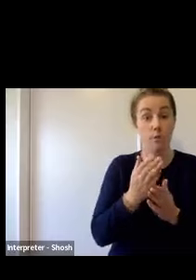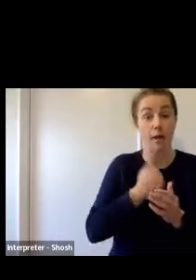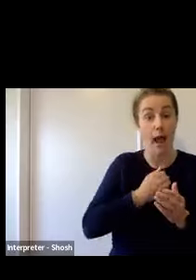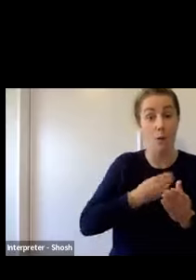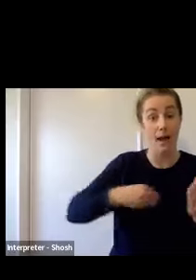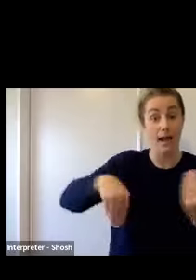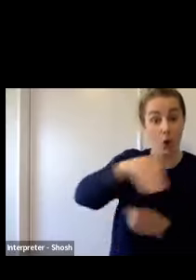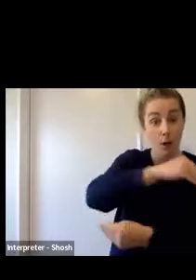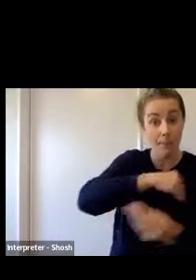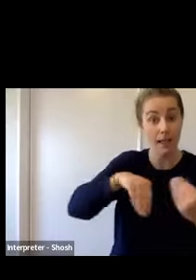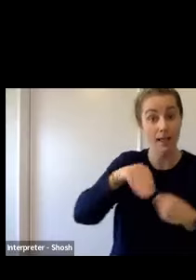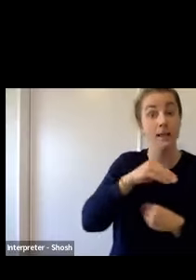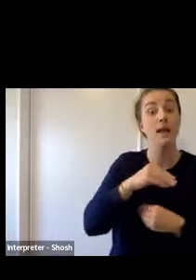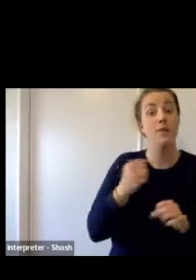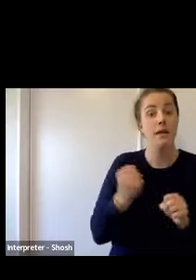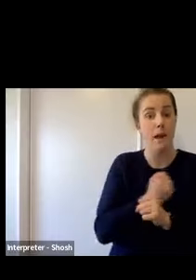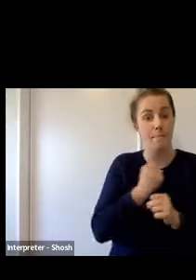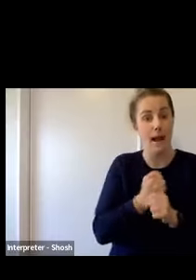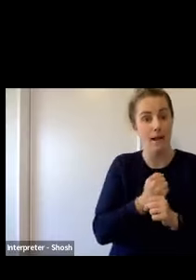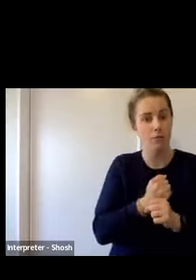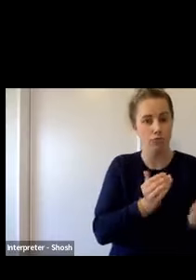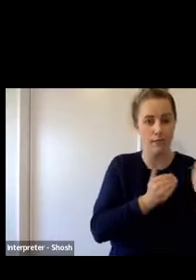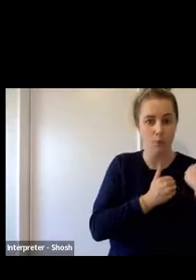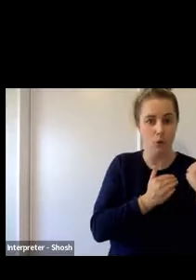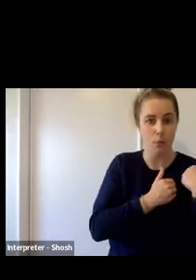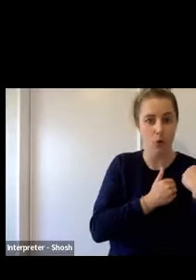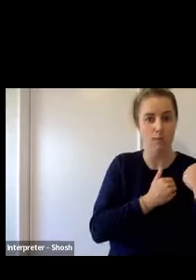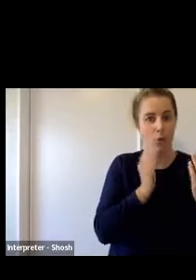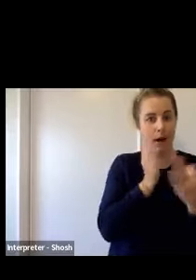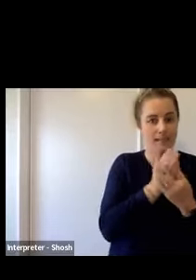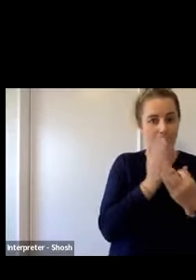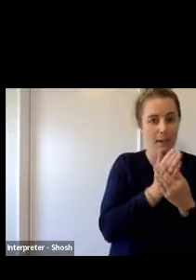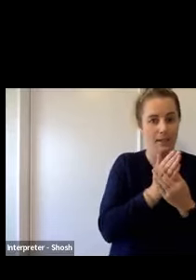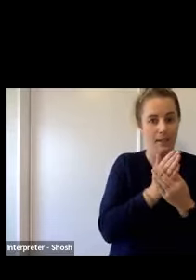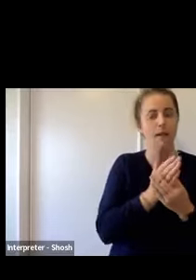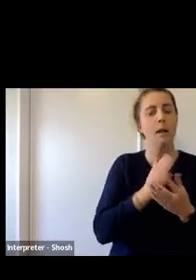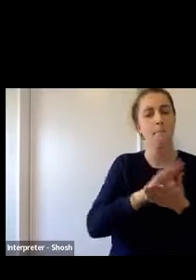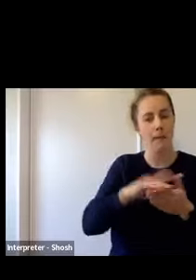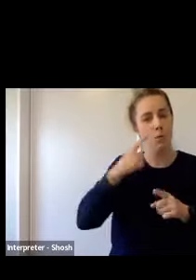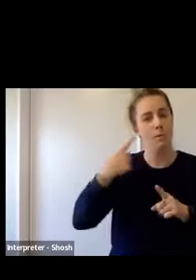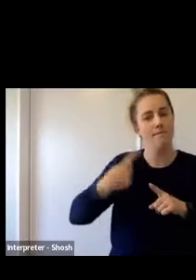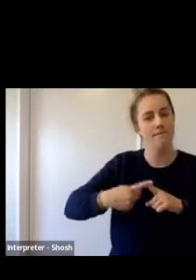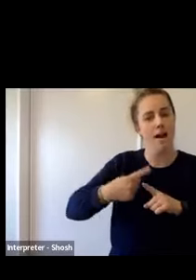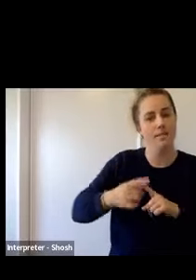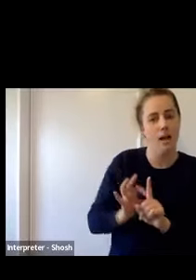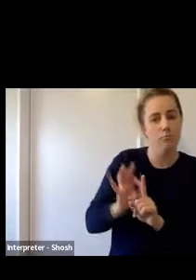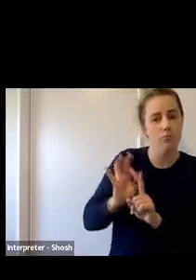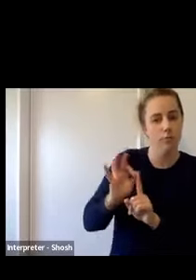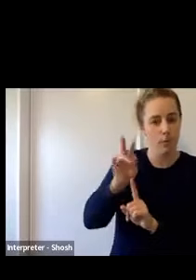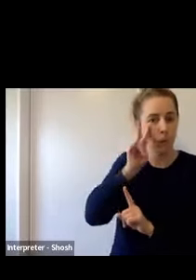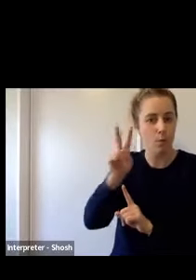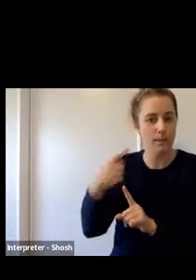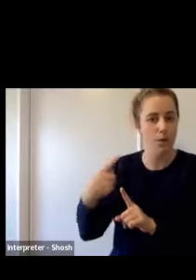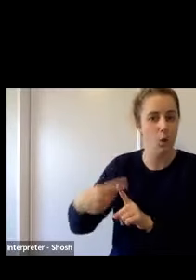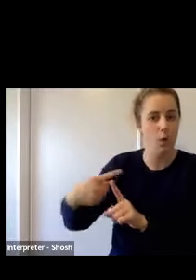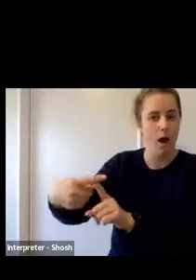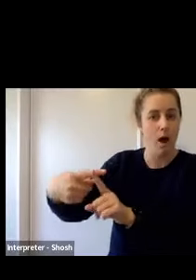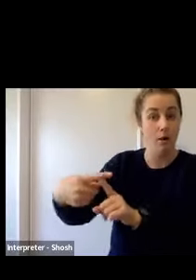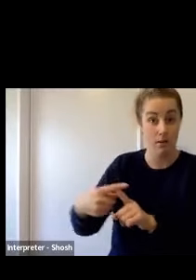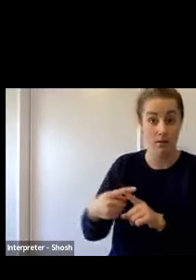accountable to these accessibility standards, the faster and more effective improvements to New Zealand's buildings, in this